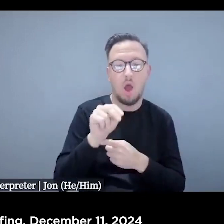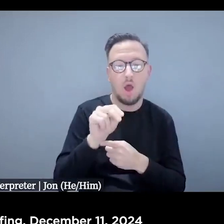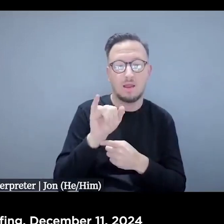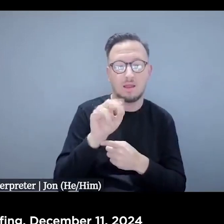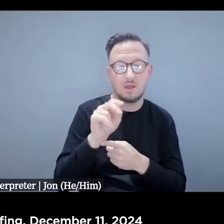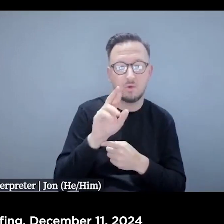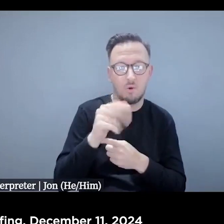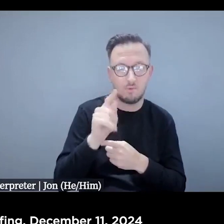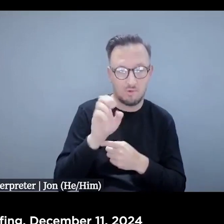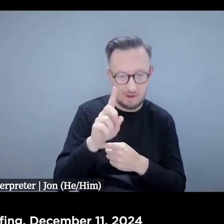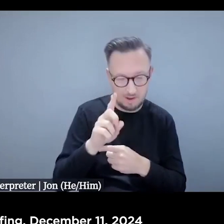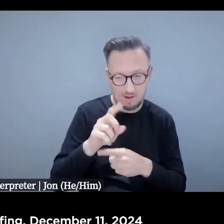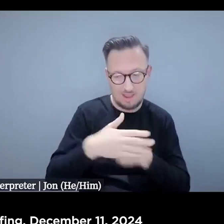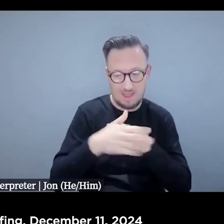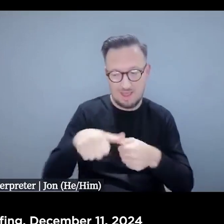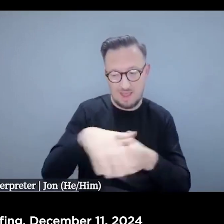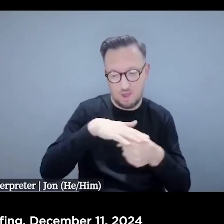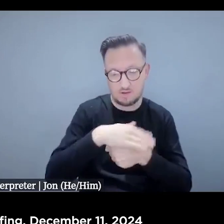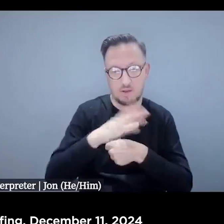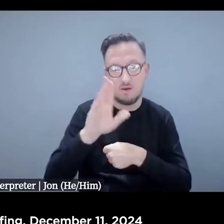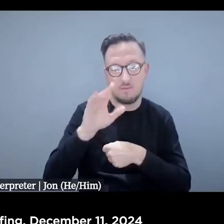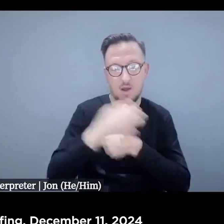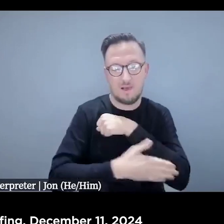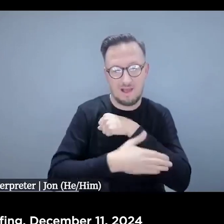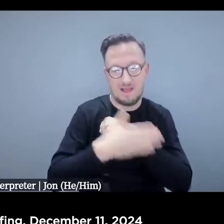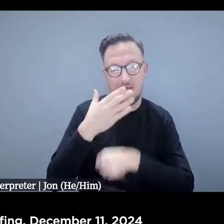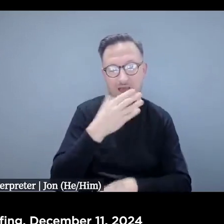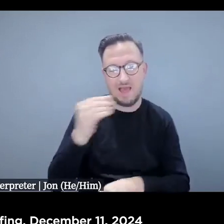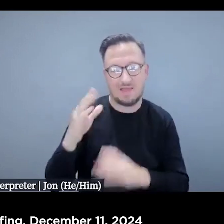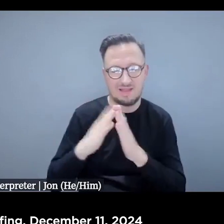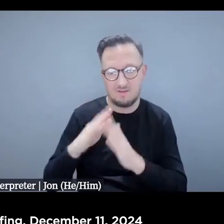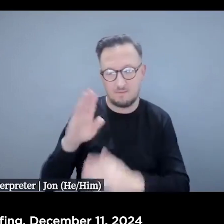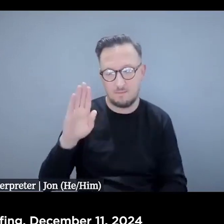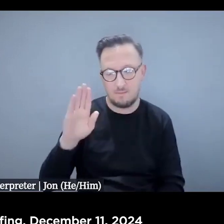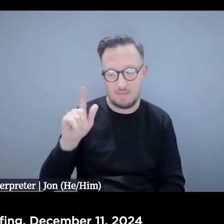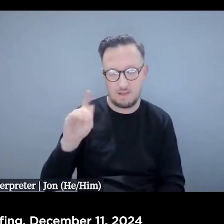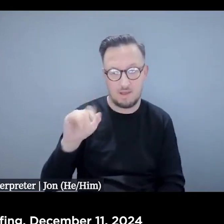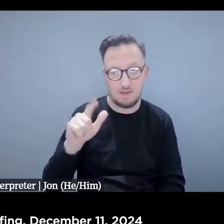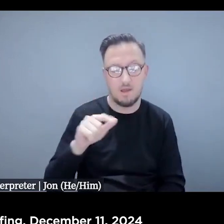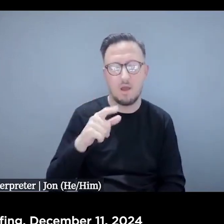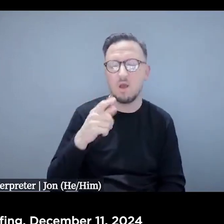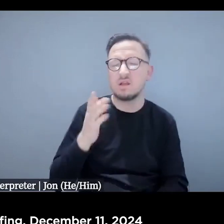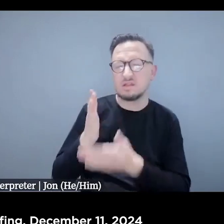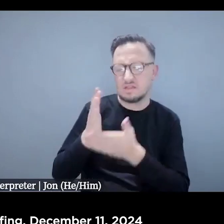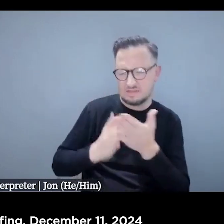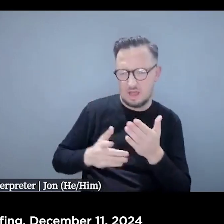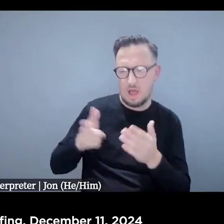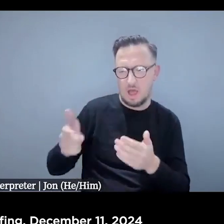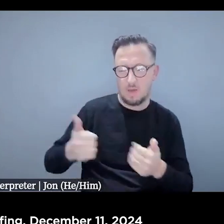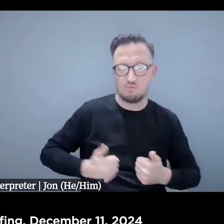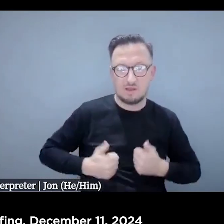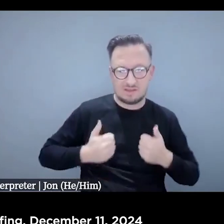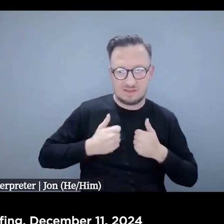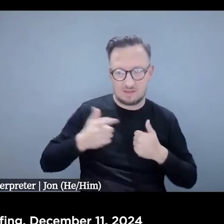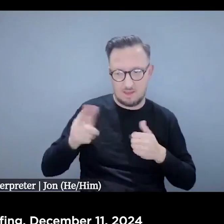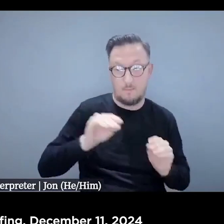town of Black Mountain. Awesome. And then, so I've just talking to some residents who were able to move their debris to the right of